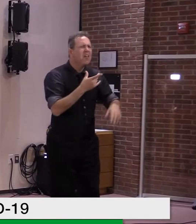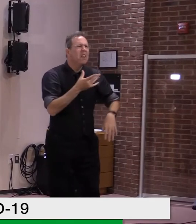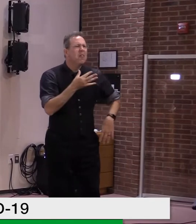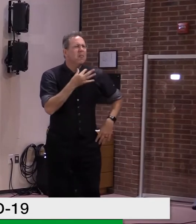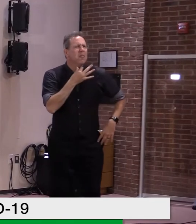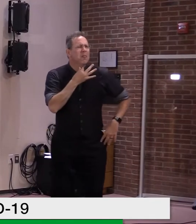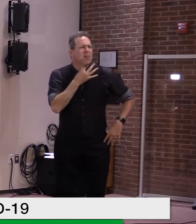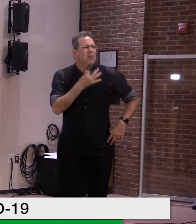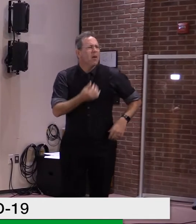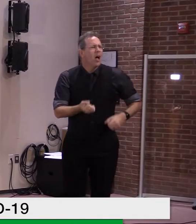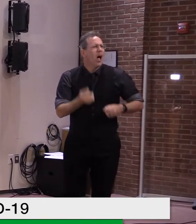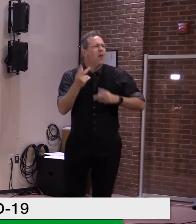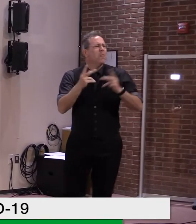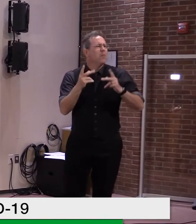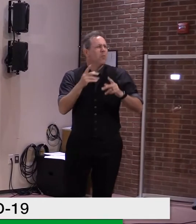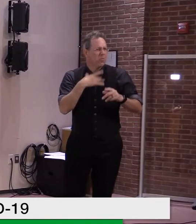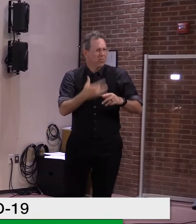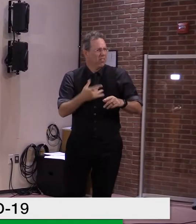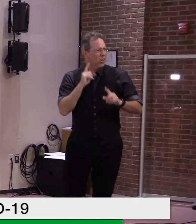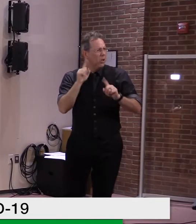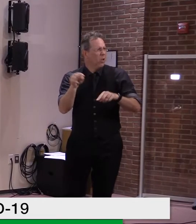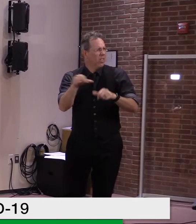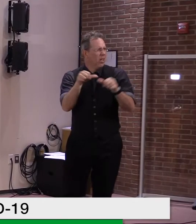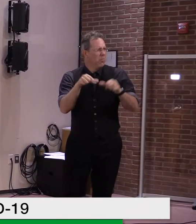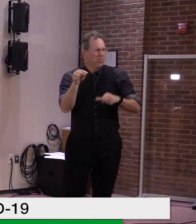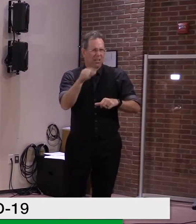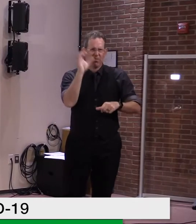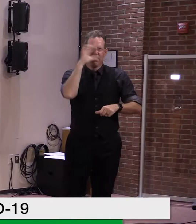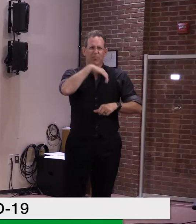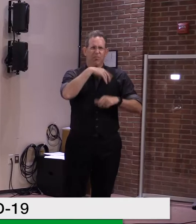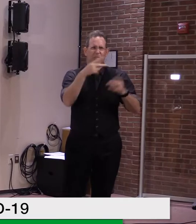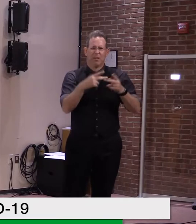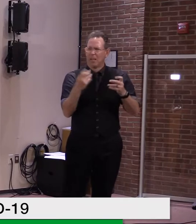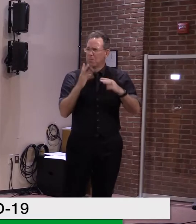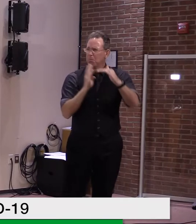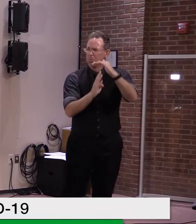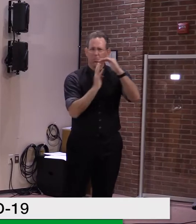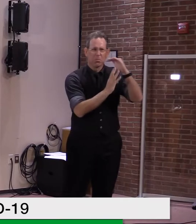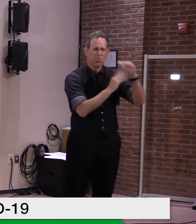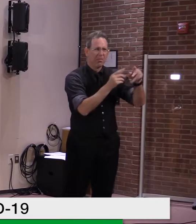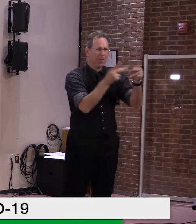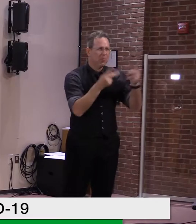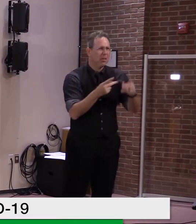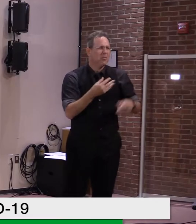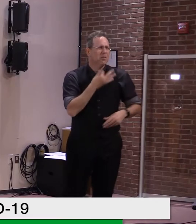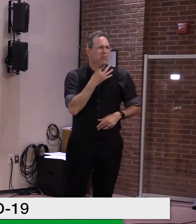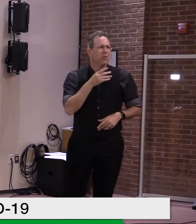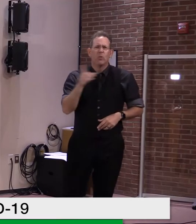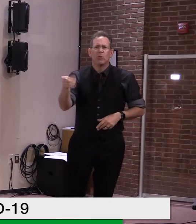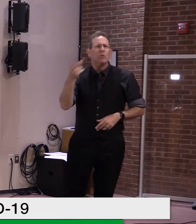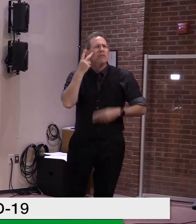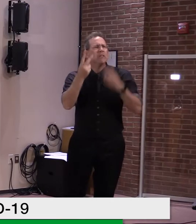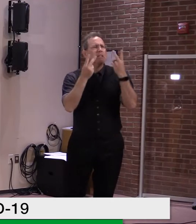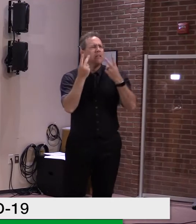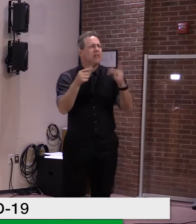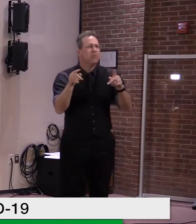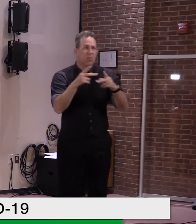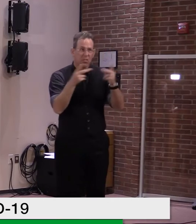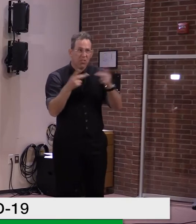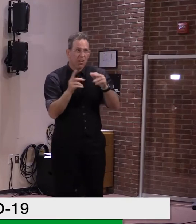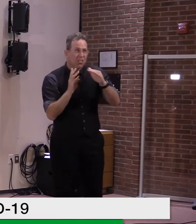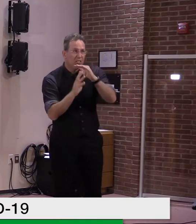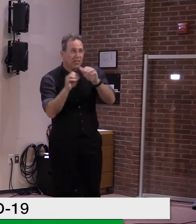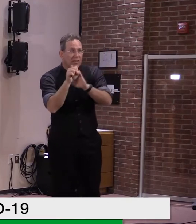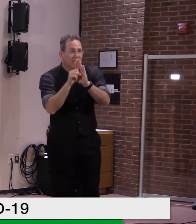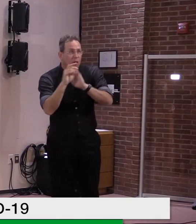one. You have different crowds of people, different amounts of people at each one, but what are you seeing from all of these different events? And was there anything that